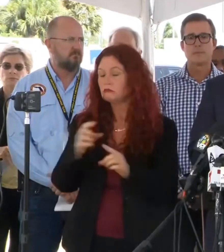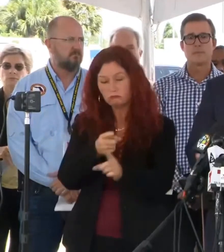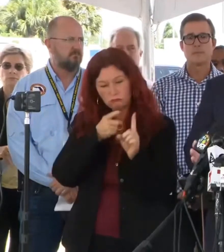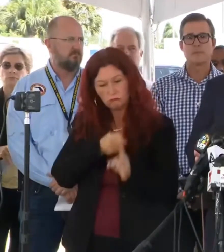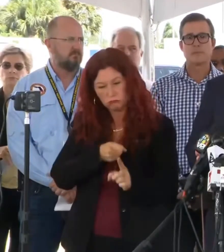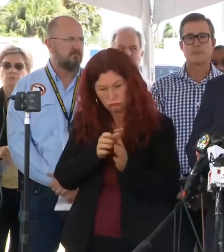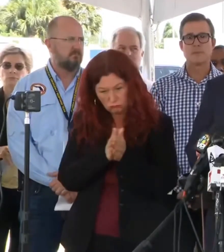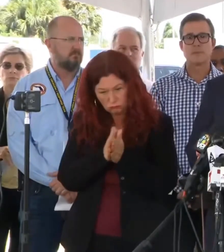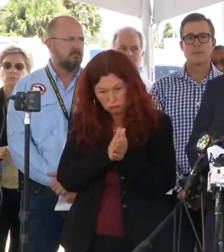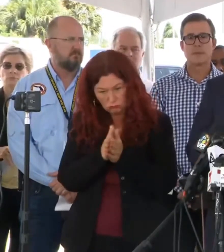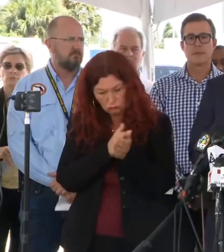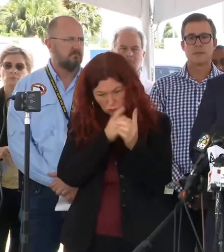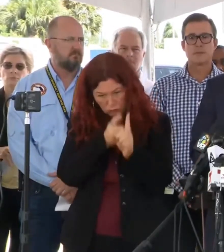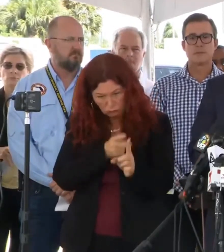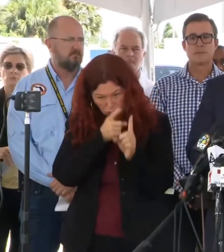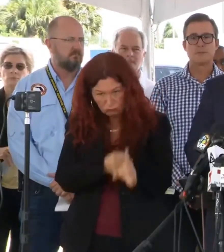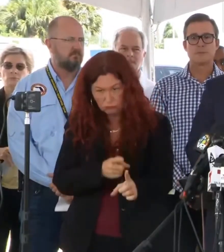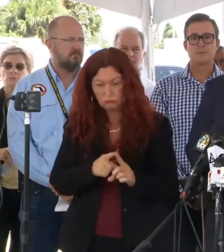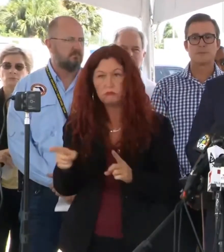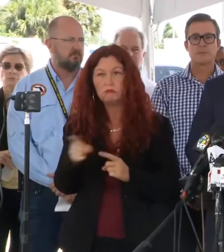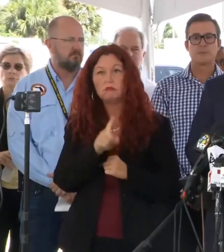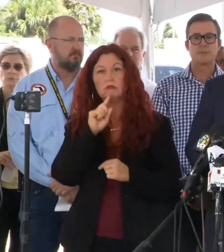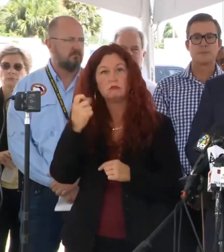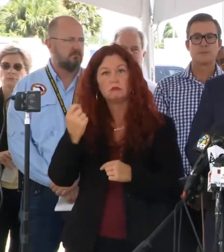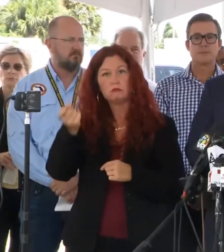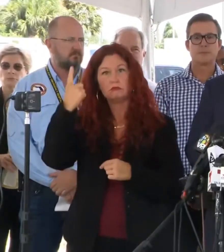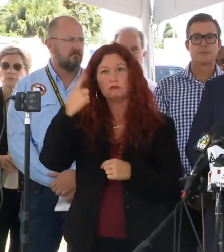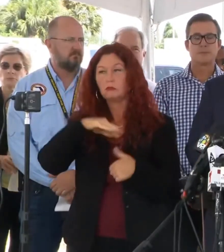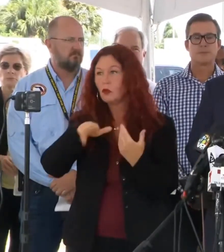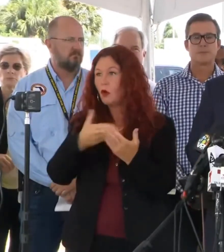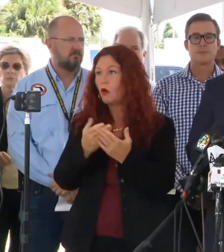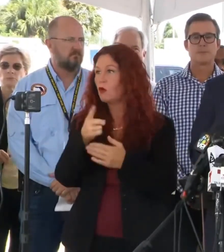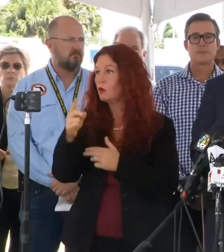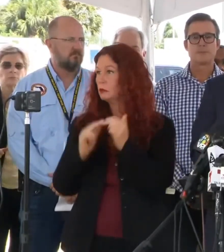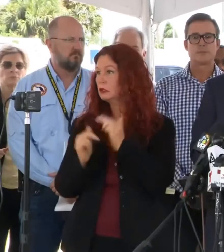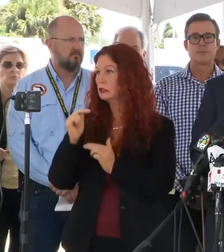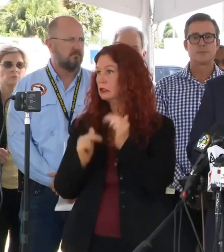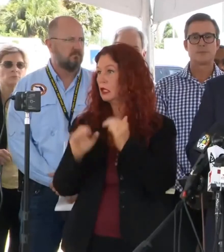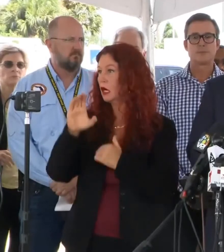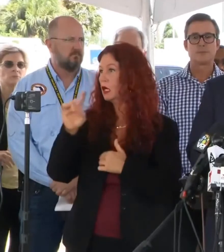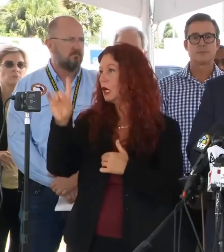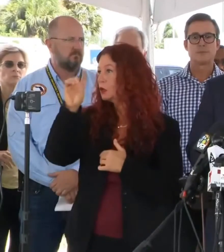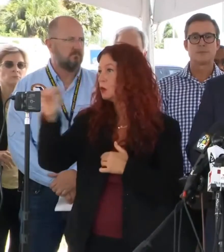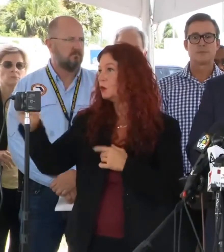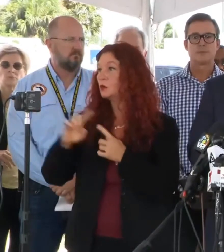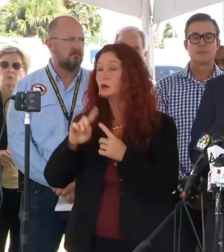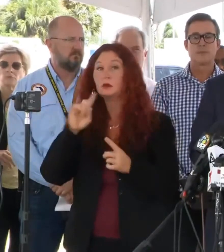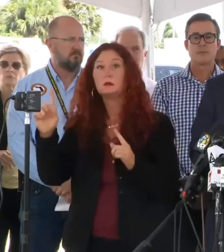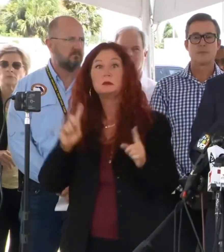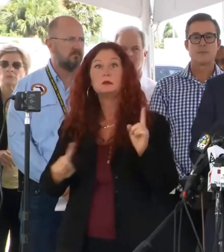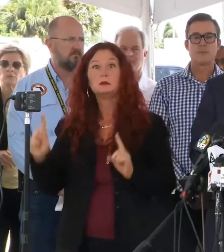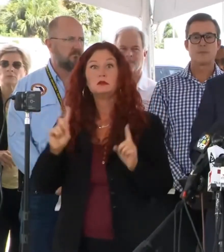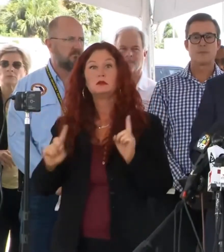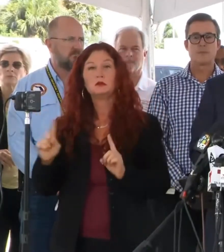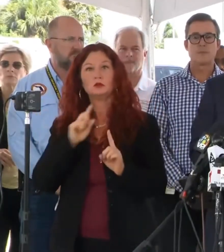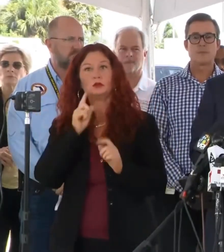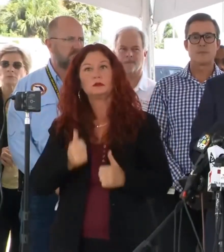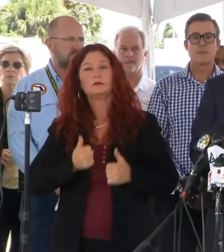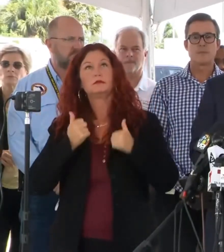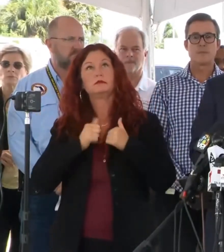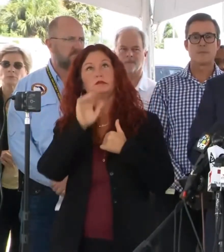because they understand that in every one of those condominium buildings were people